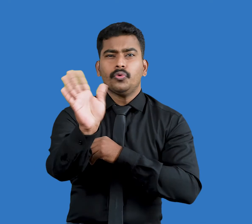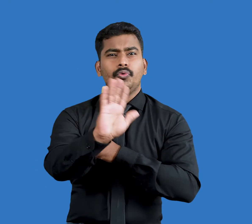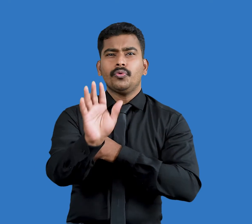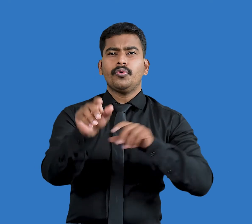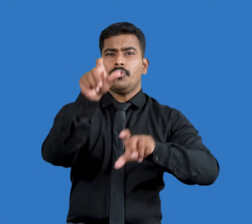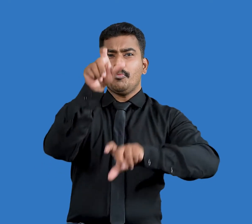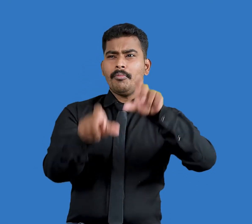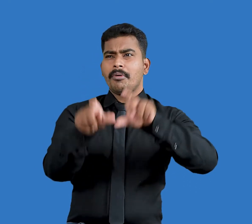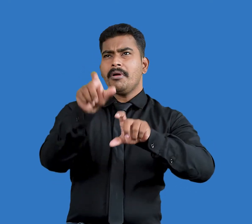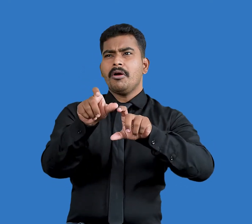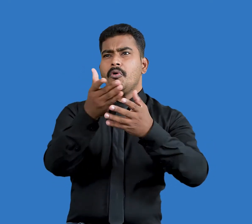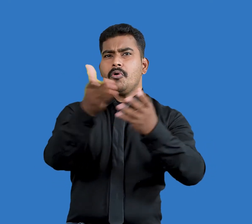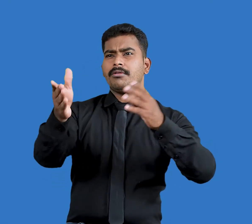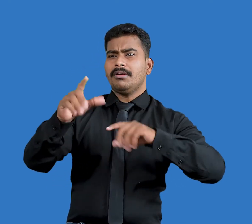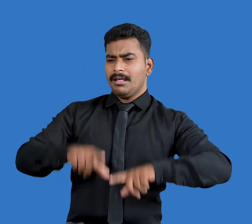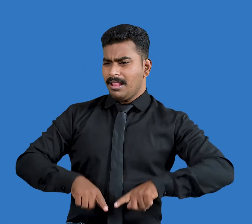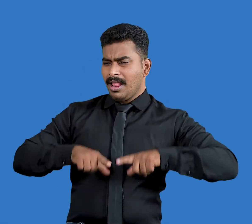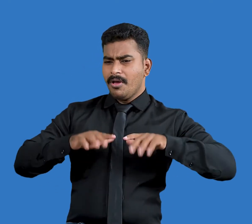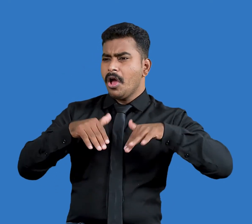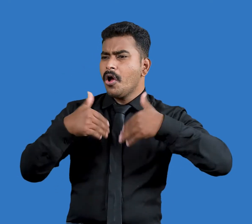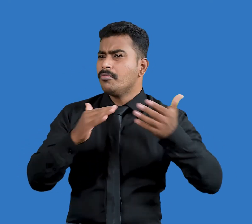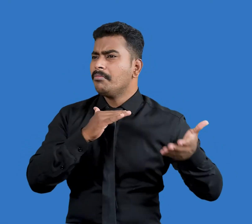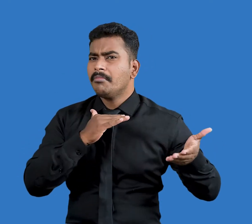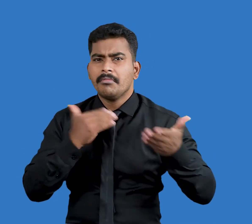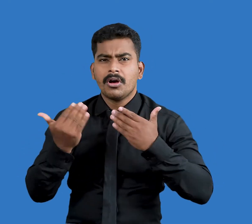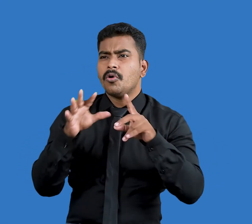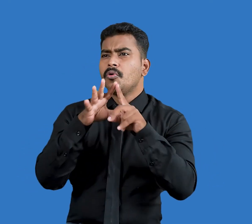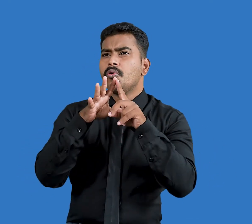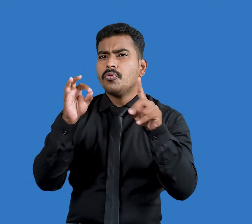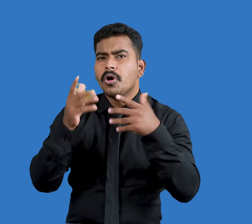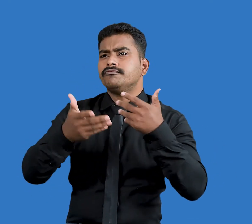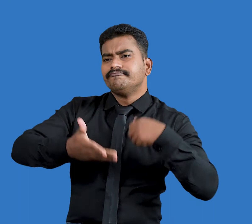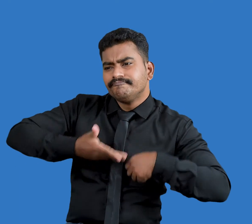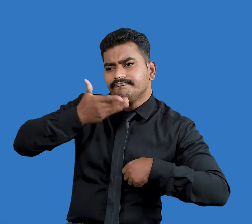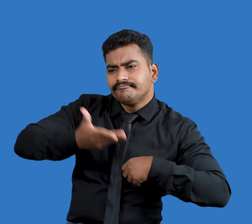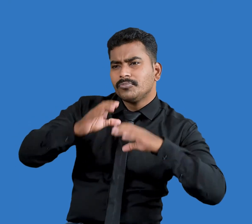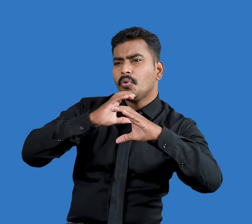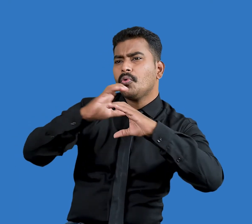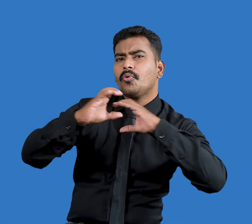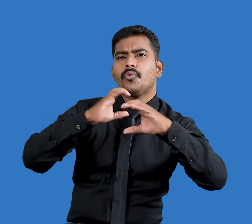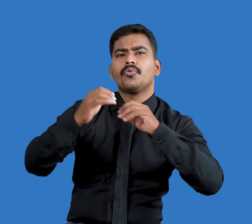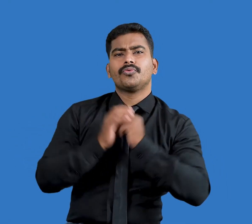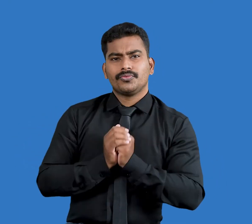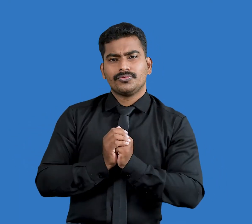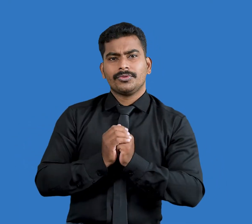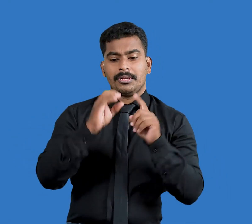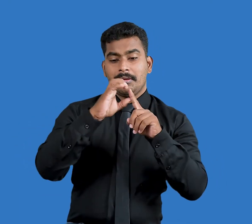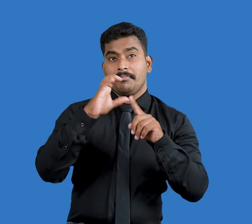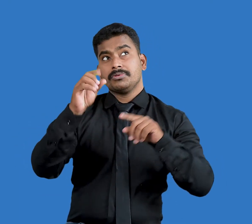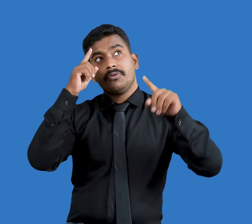not restricted to those at the end of life. However, palliative care encourages conversations about the end of